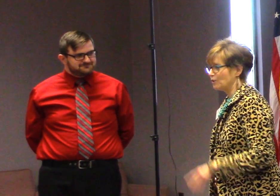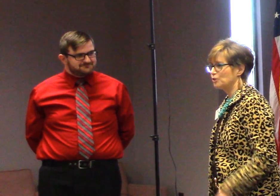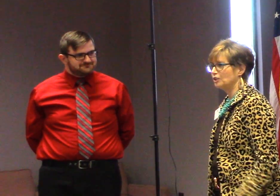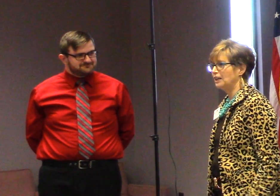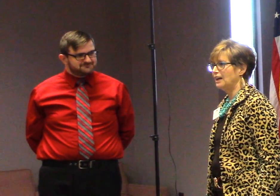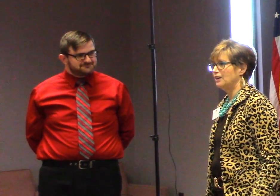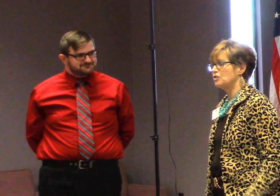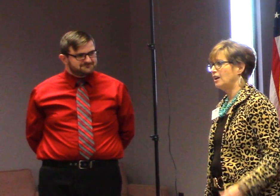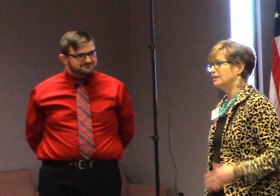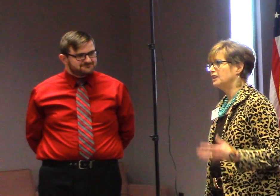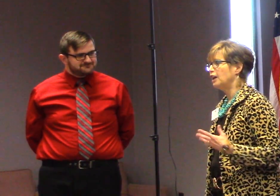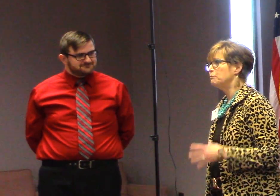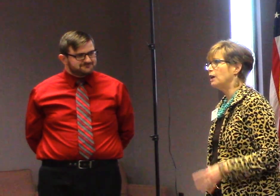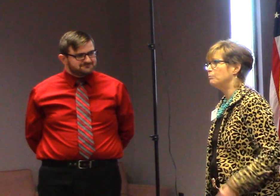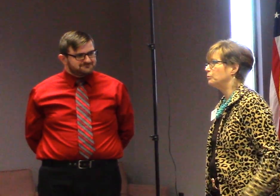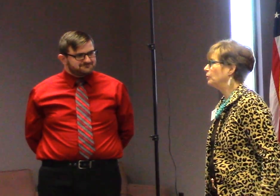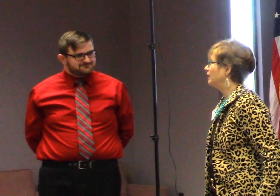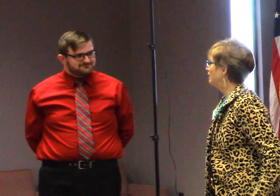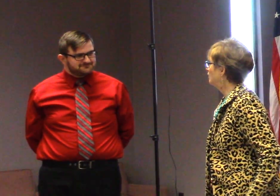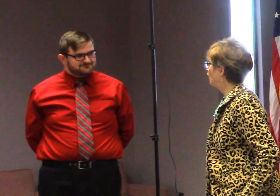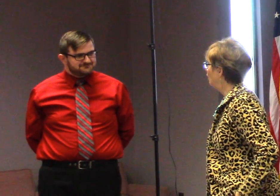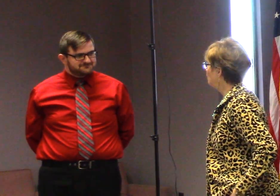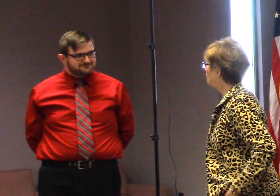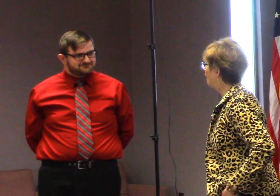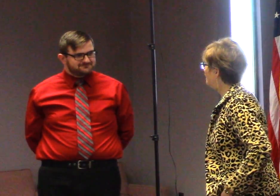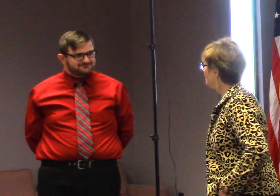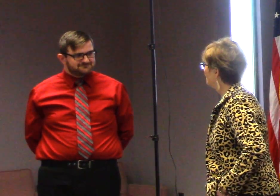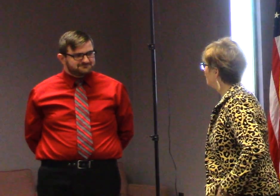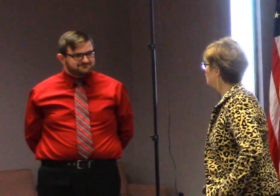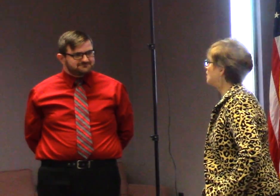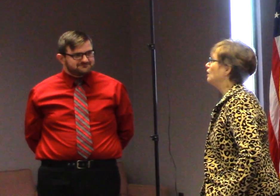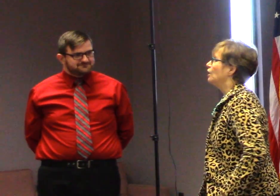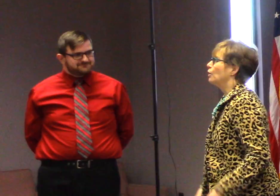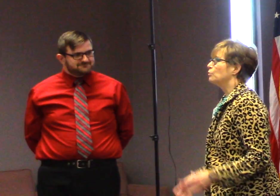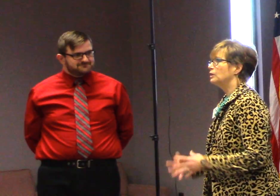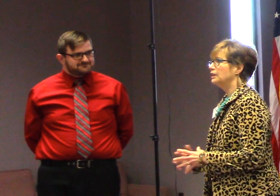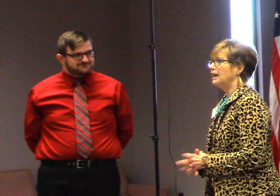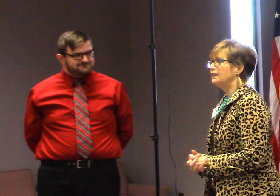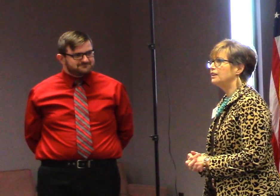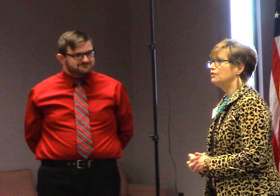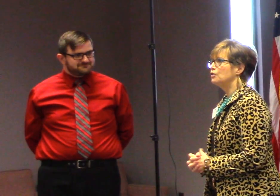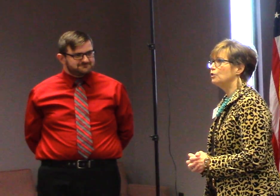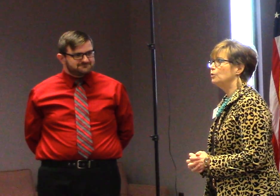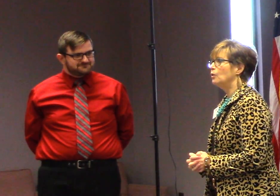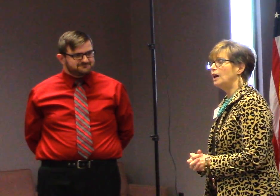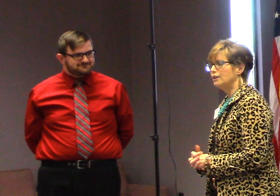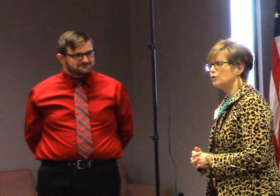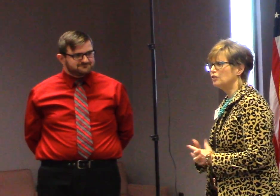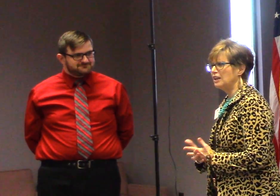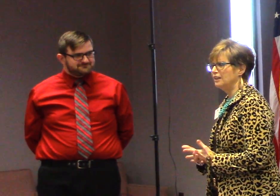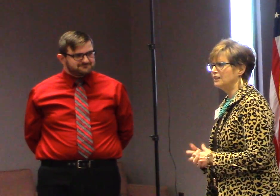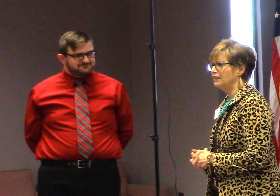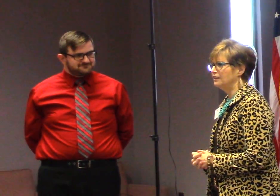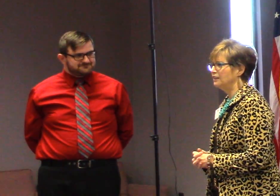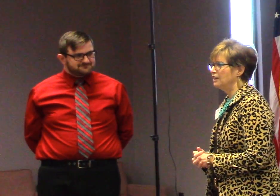research class and came up with his own ideas related to understanding